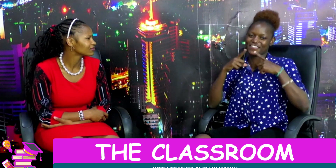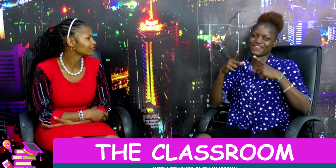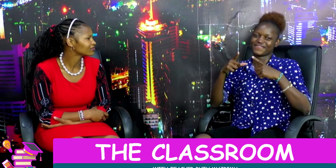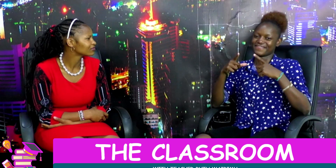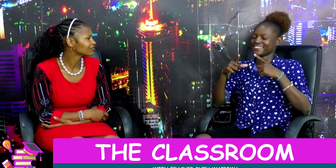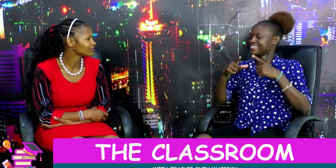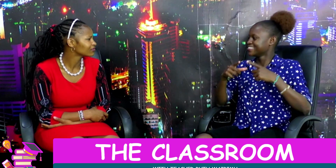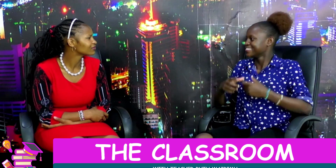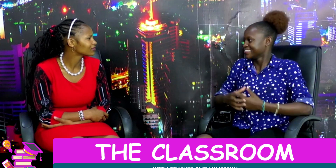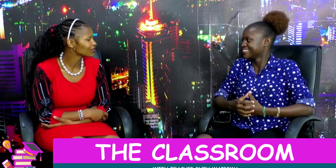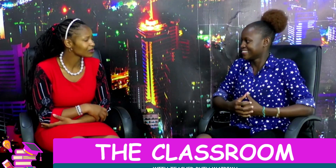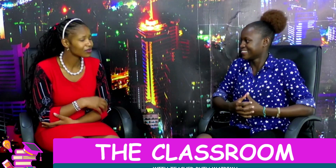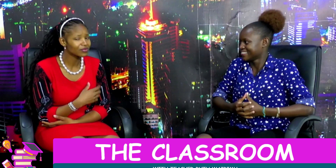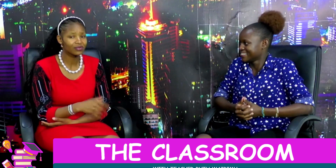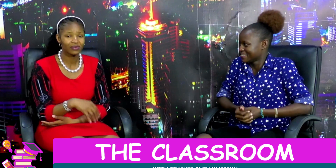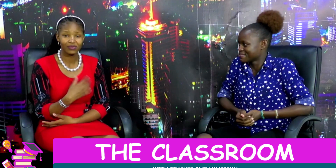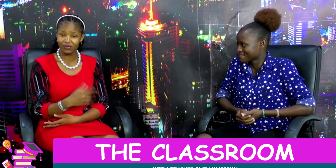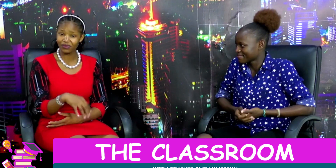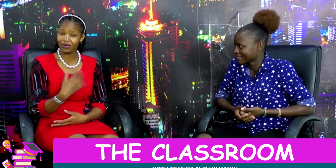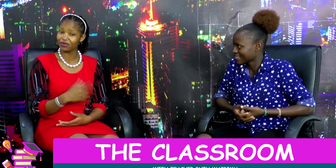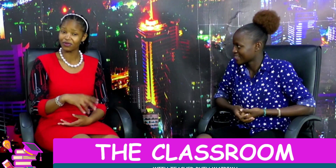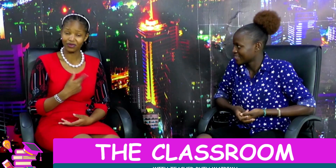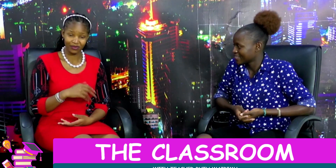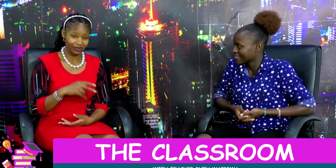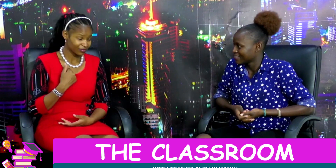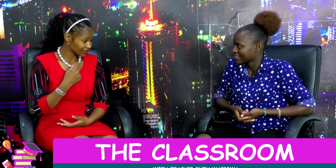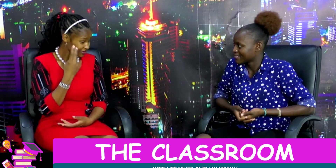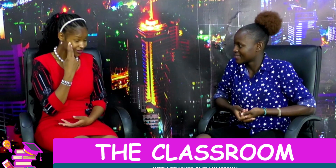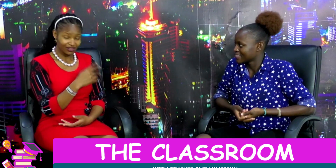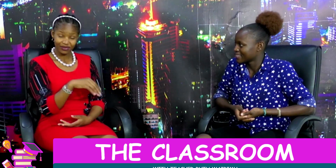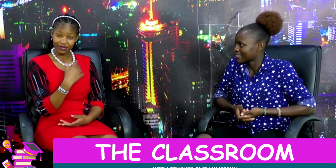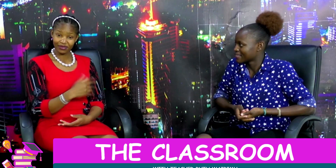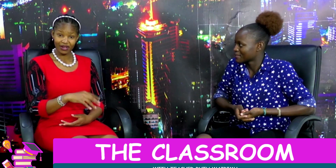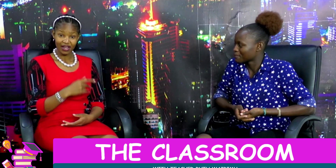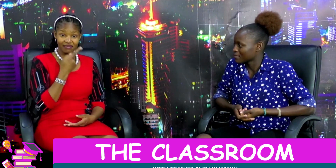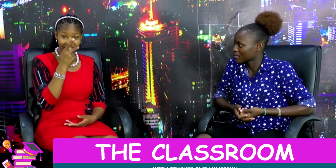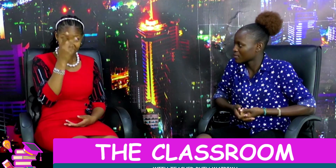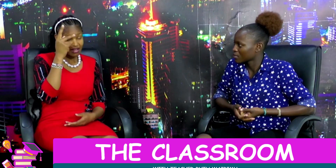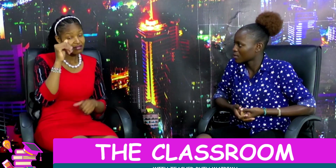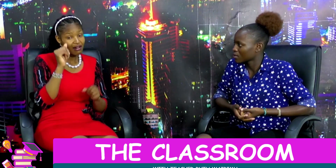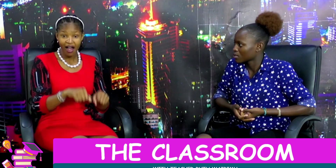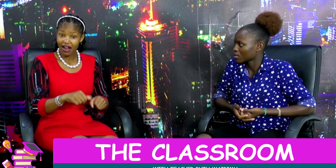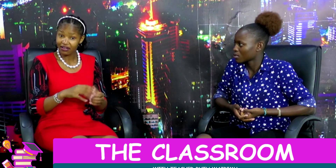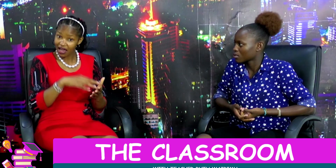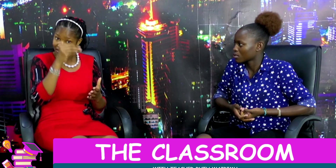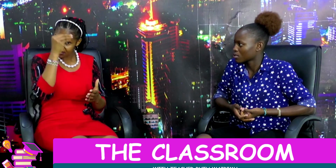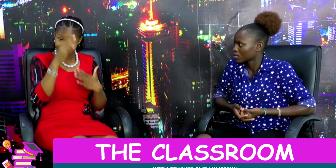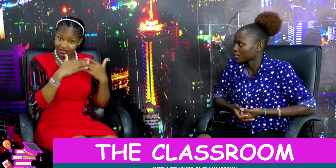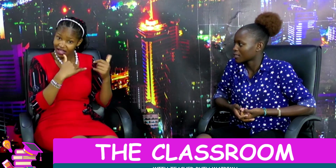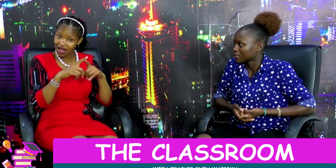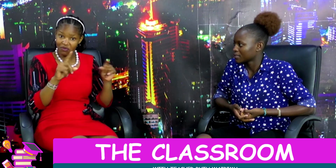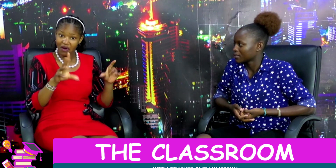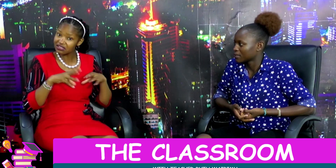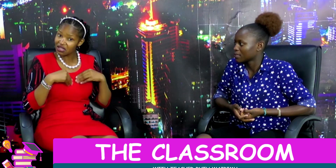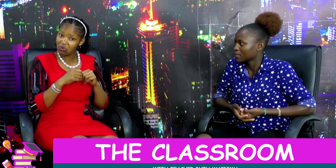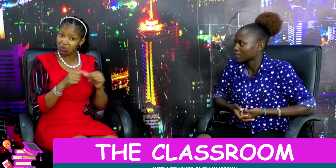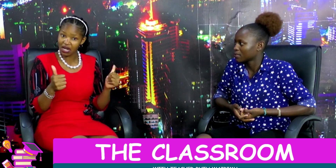that has been very good. But that's how we've grown together, Interesting. as a family. That is very, very interesting. Sometimes